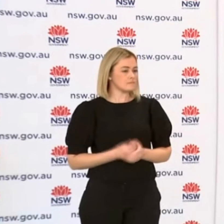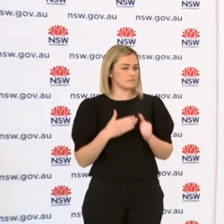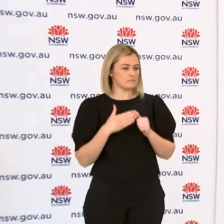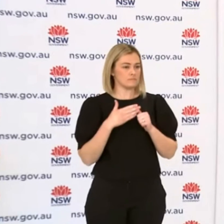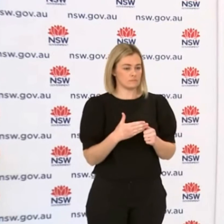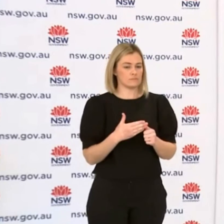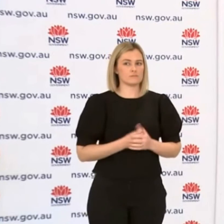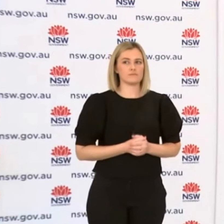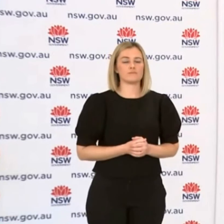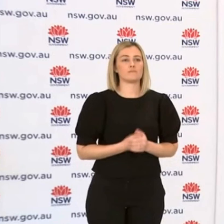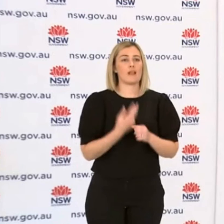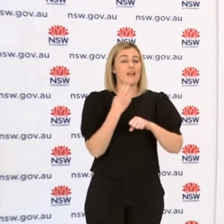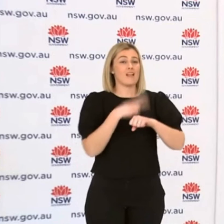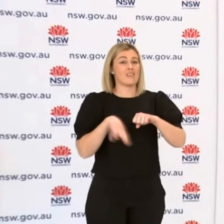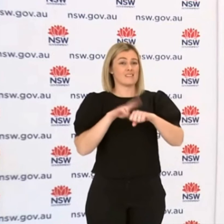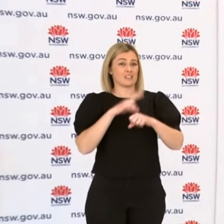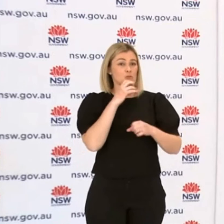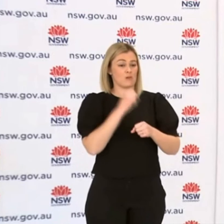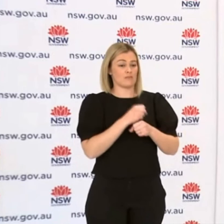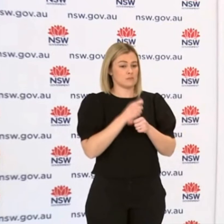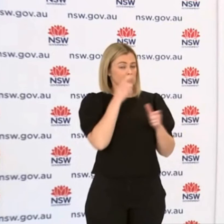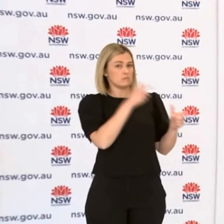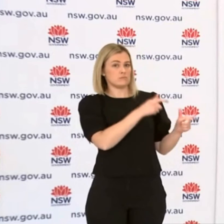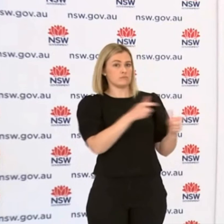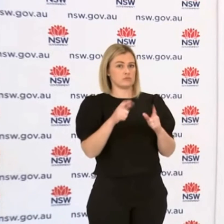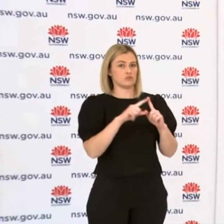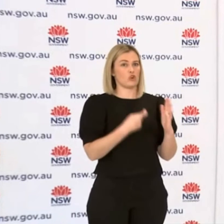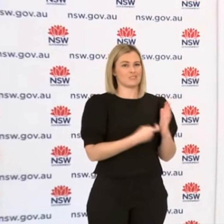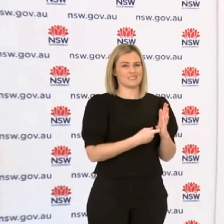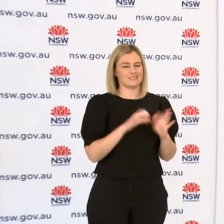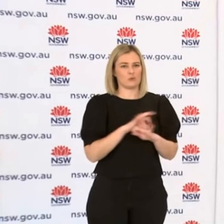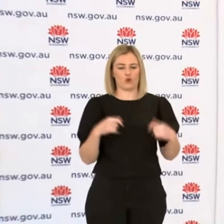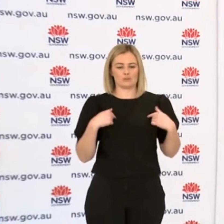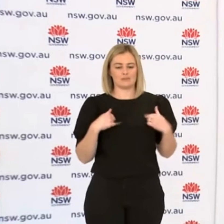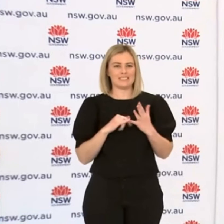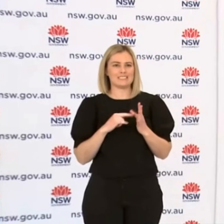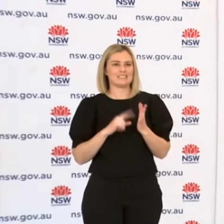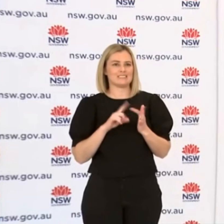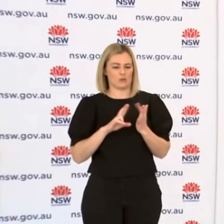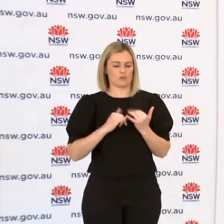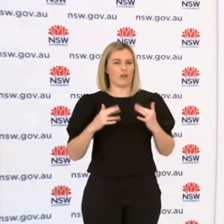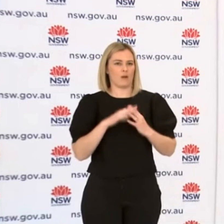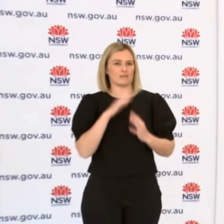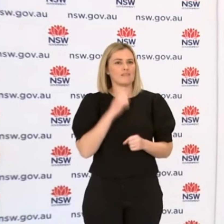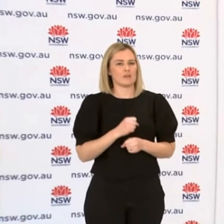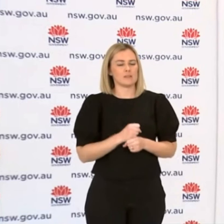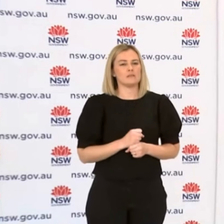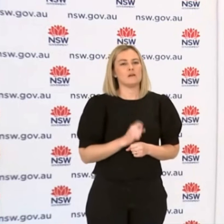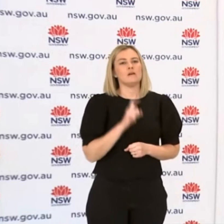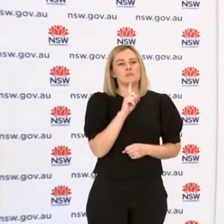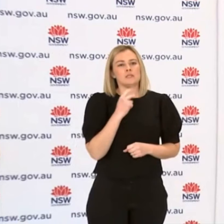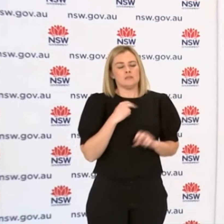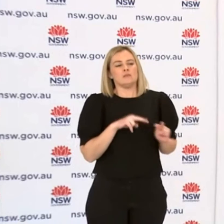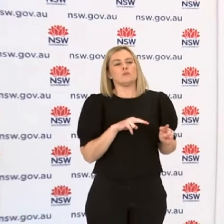regulated by the federal government, not the state government. We manage all the hospitals and community health centres. But I must say it is very, very disappointing to see that